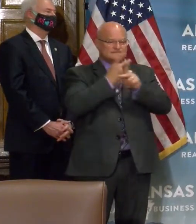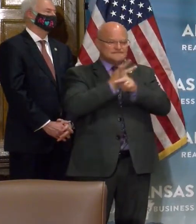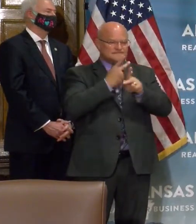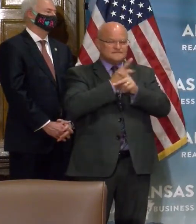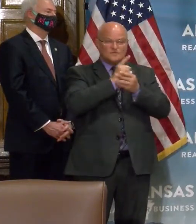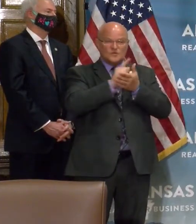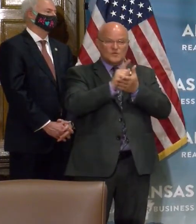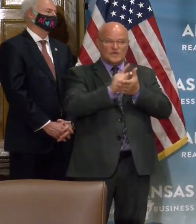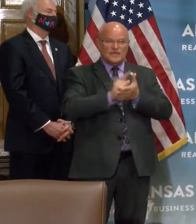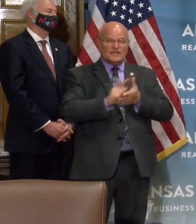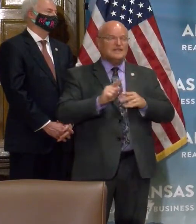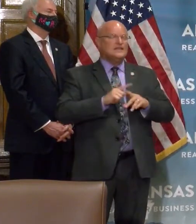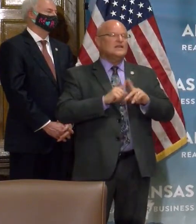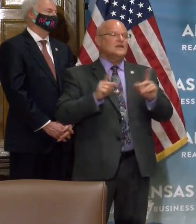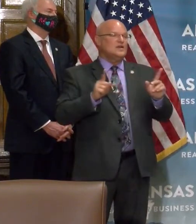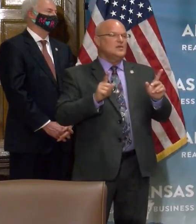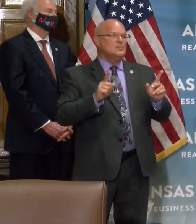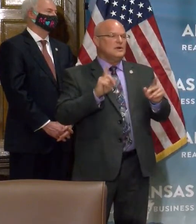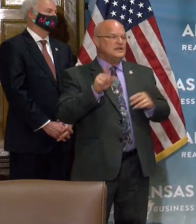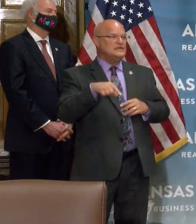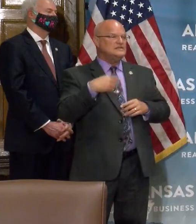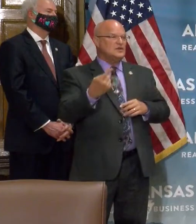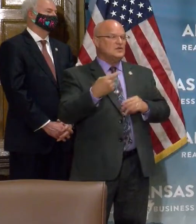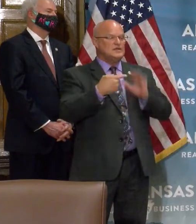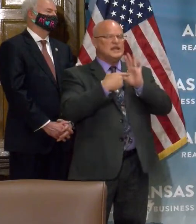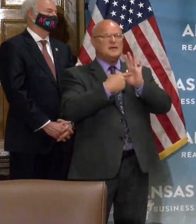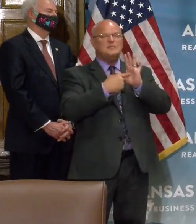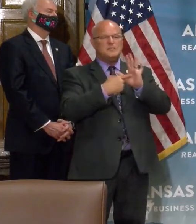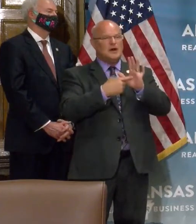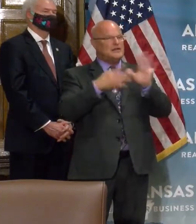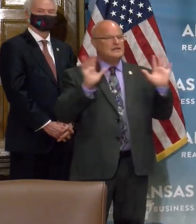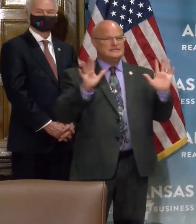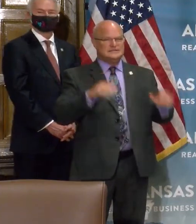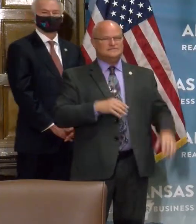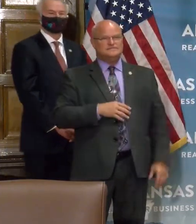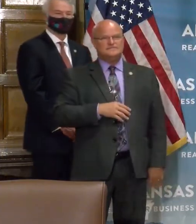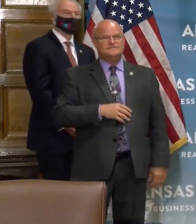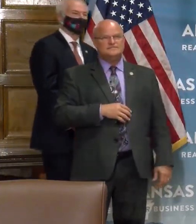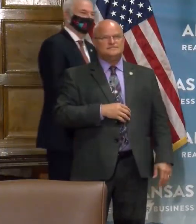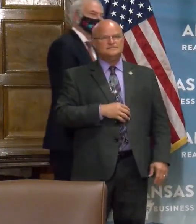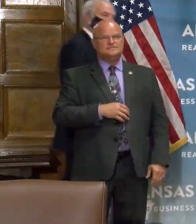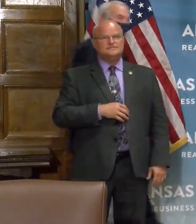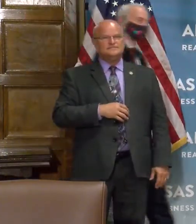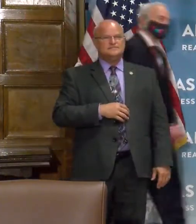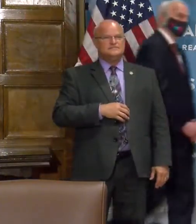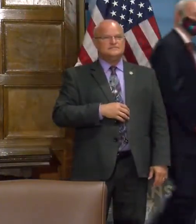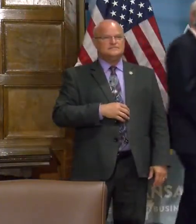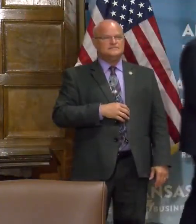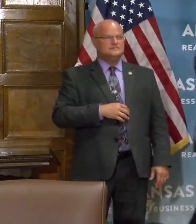But it's only a model and it's only a prediction.